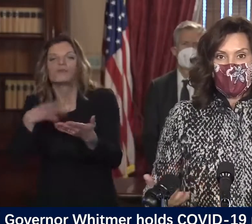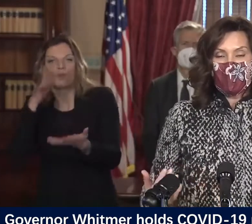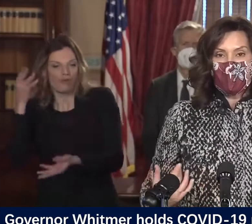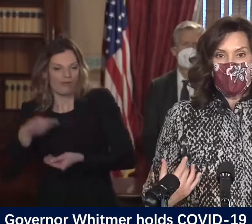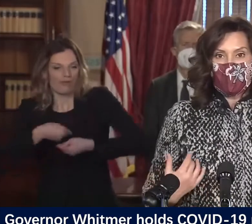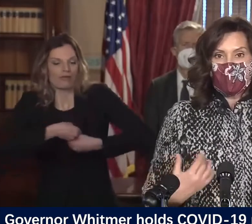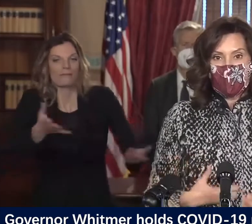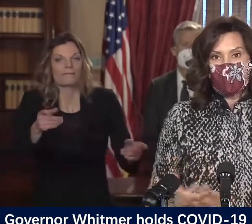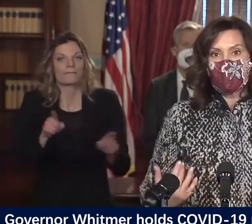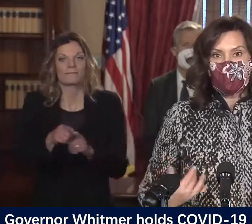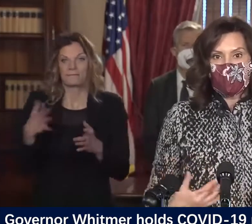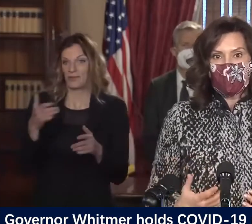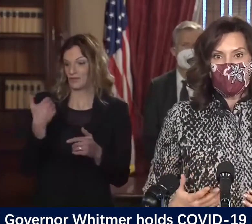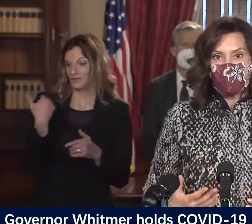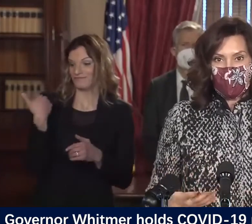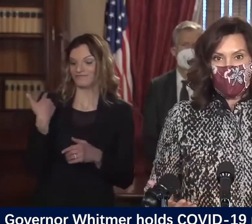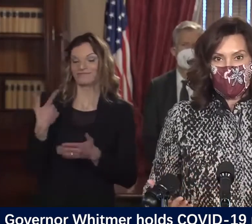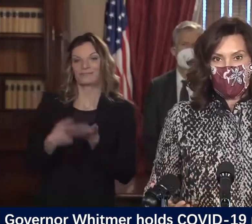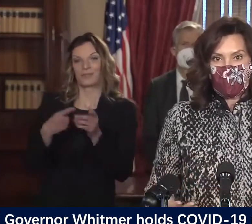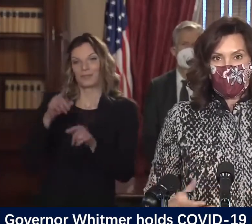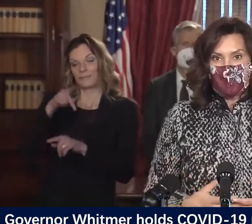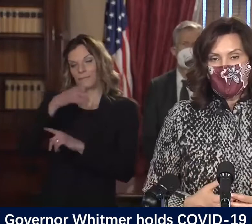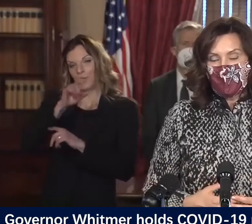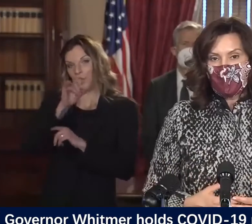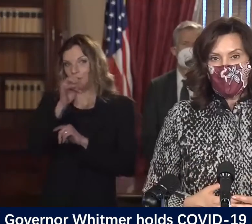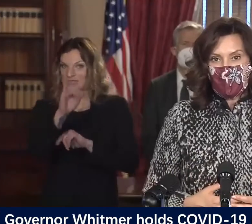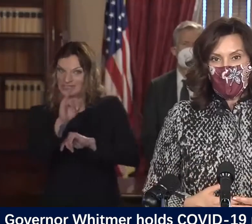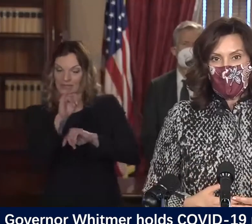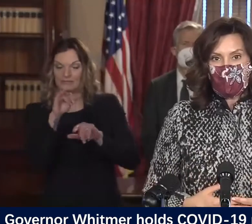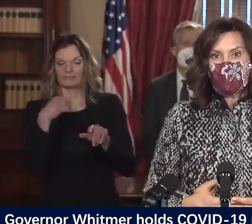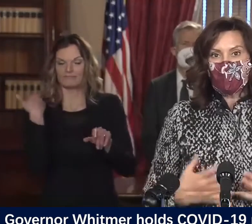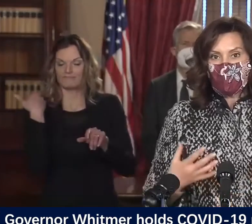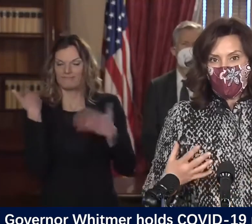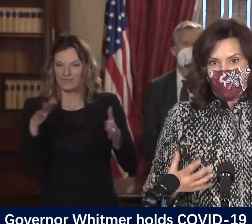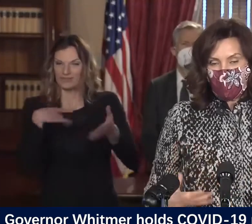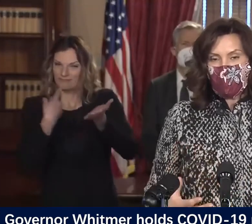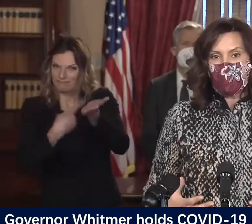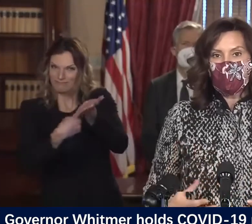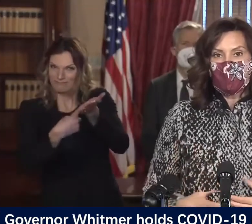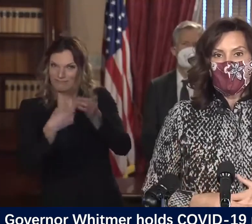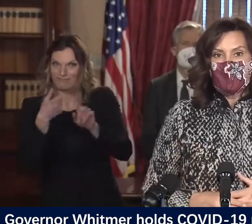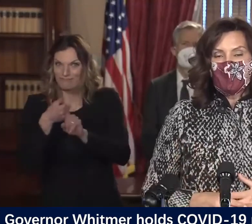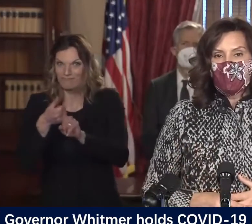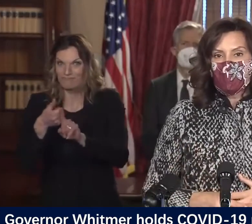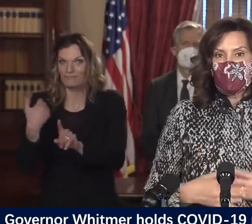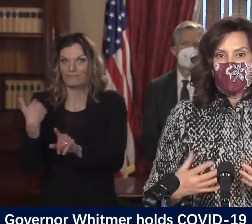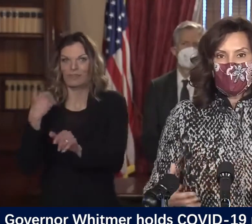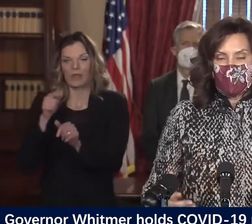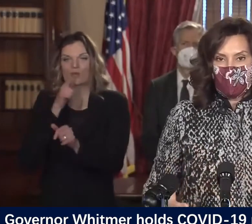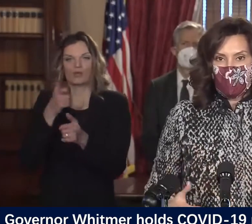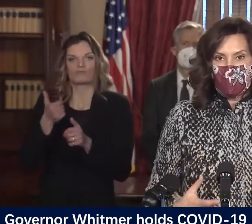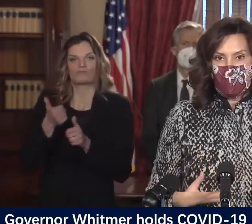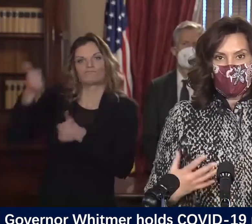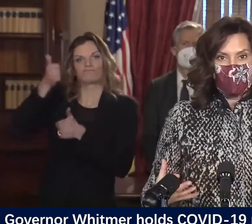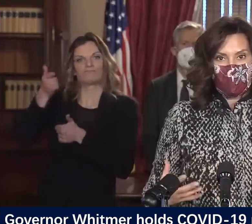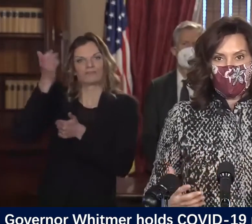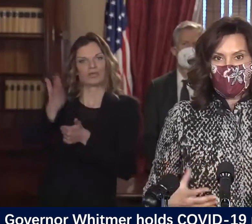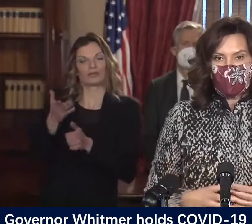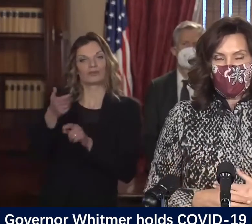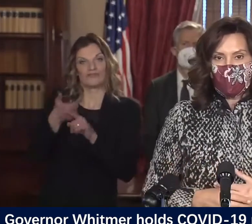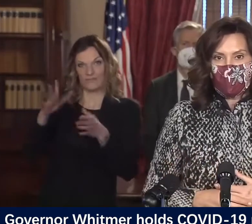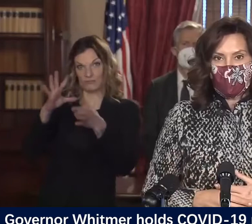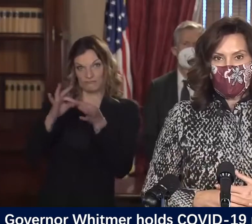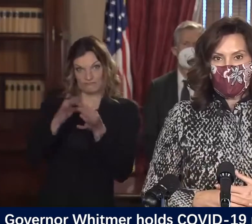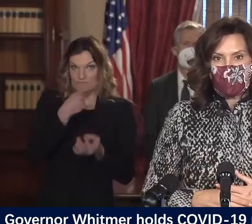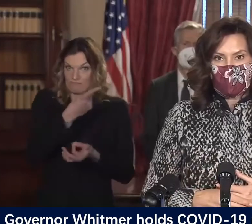a number of my colleagues and I, fellow governors from the Midwest, talked with the Speaker. She indicated that